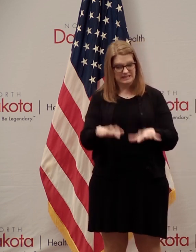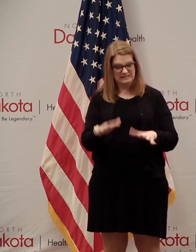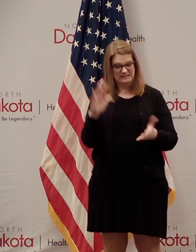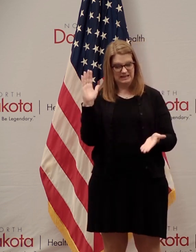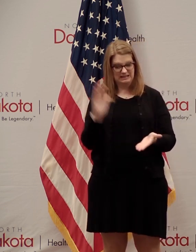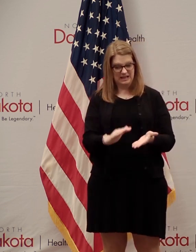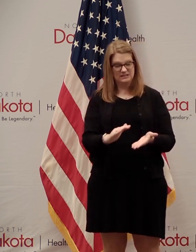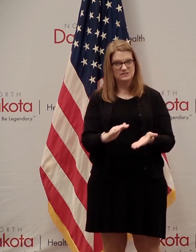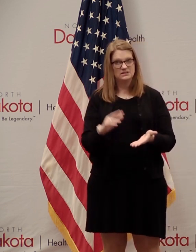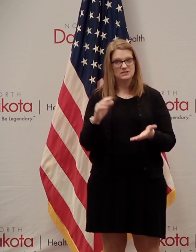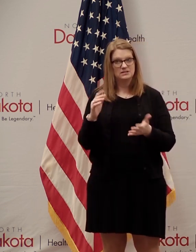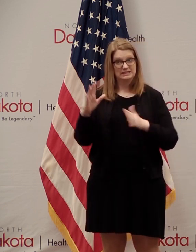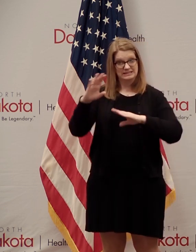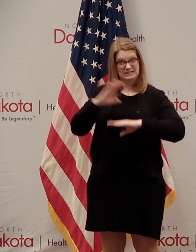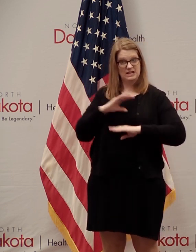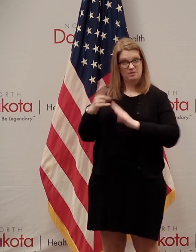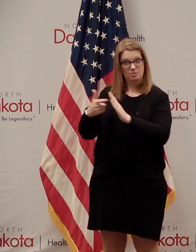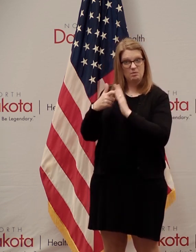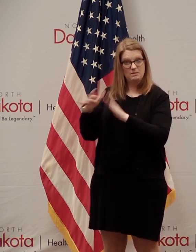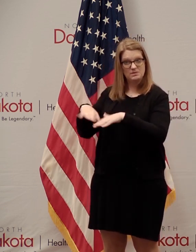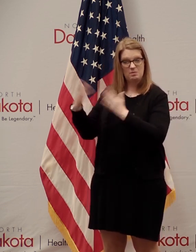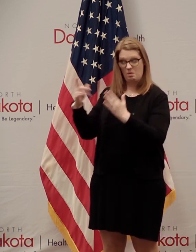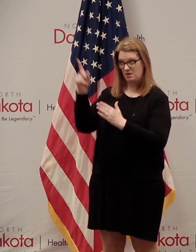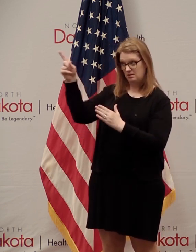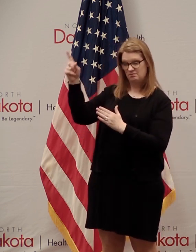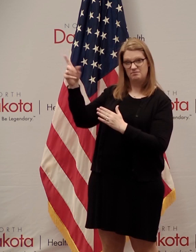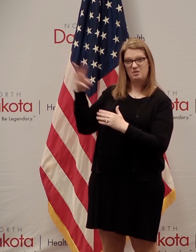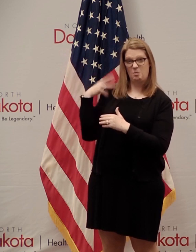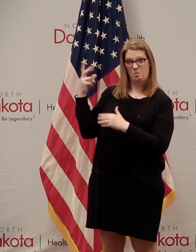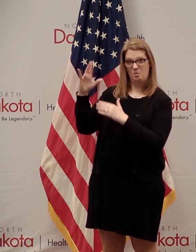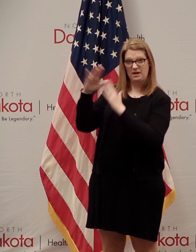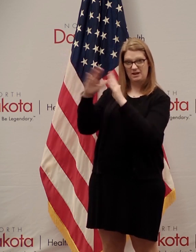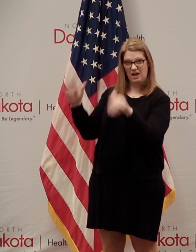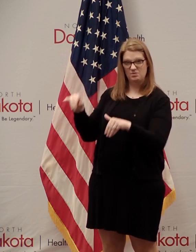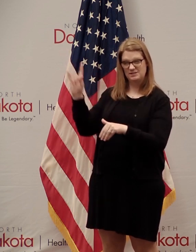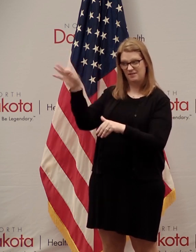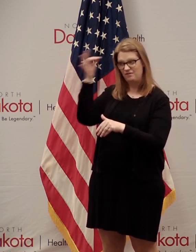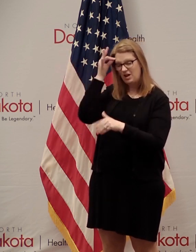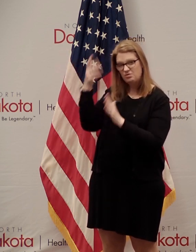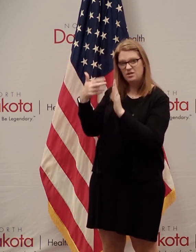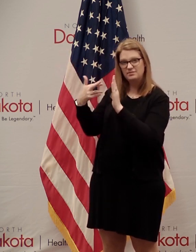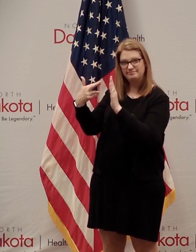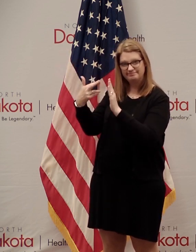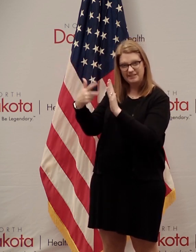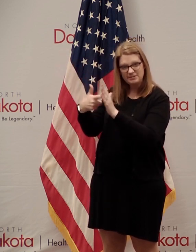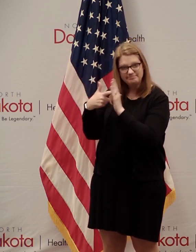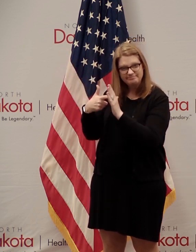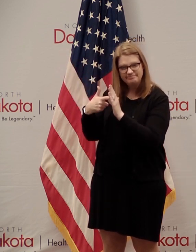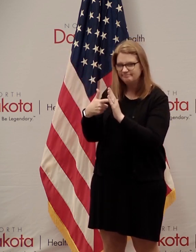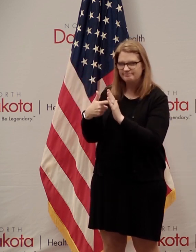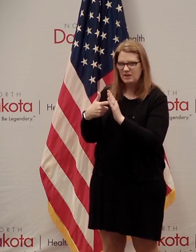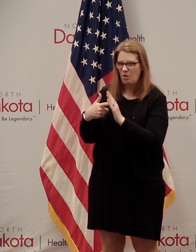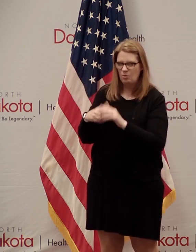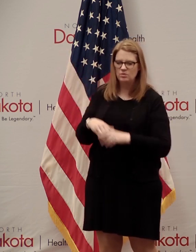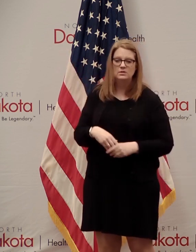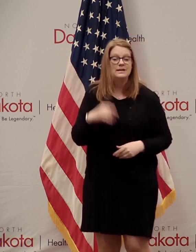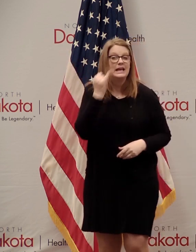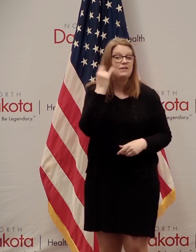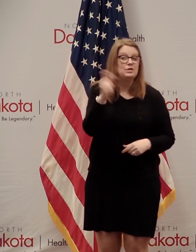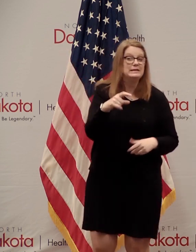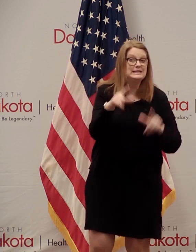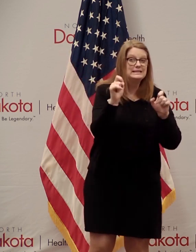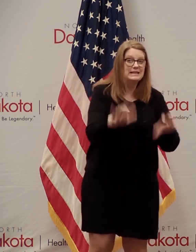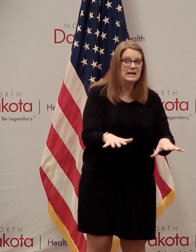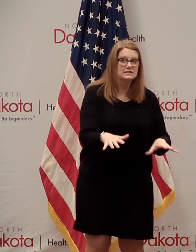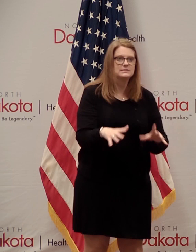for reopening. So again, we're asking for those folks out there that if you think you need a test, keep advocating